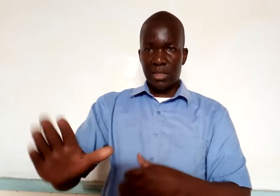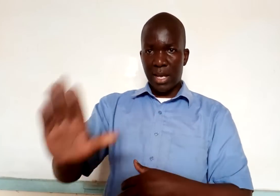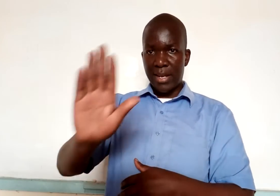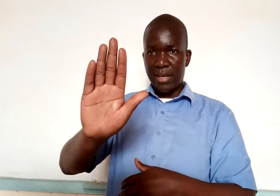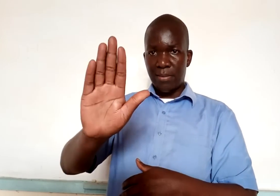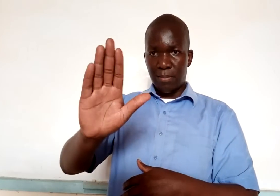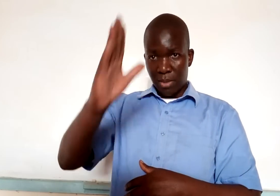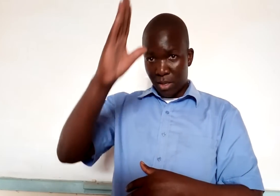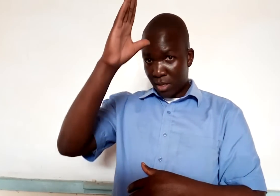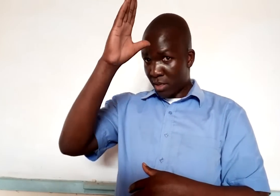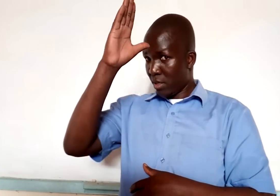Sunday,